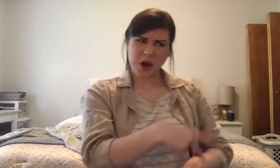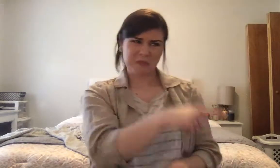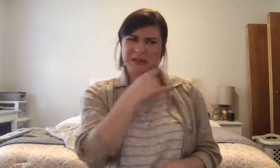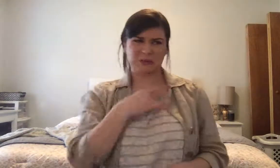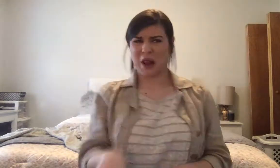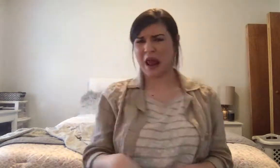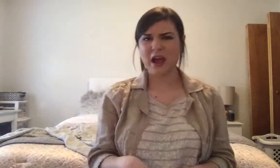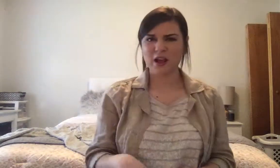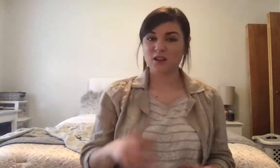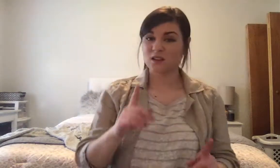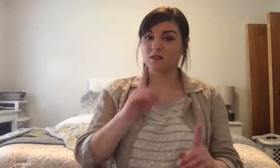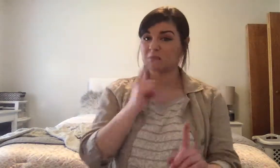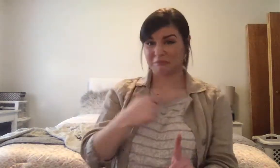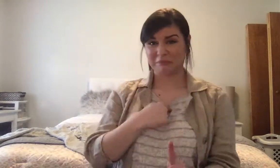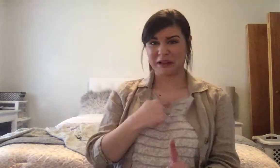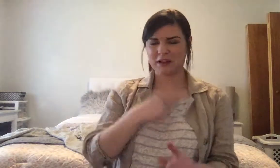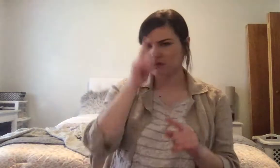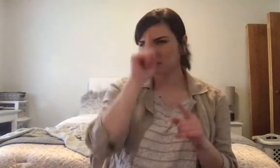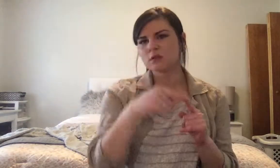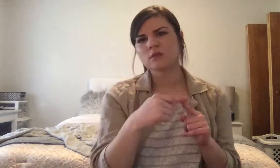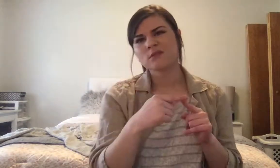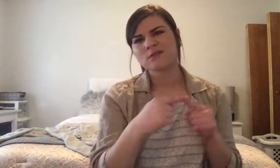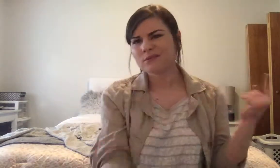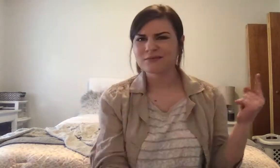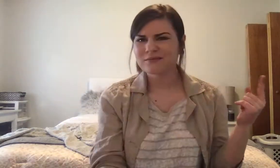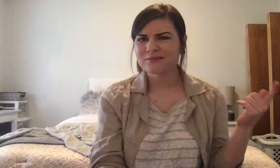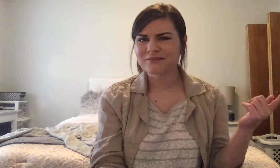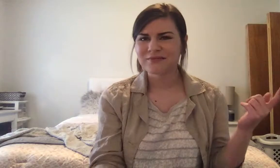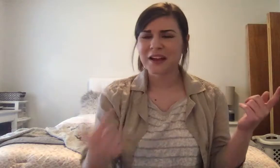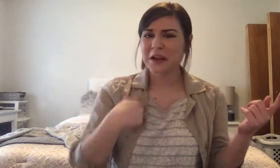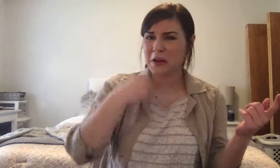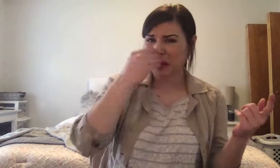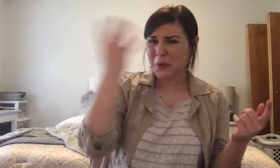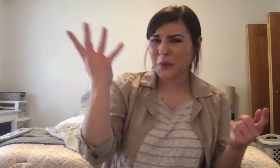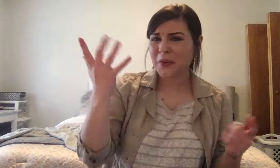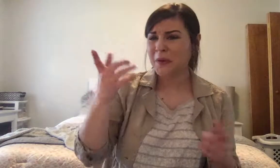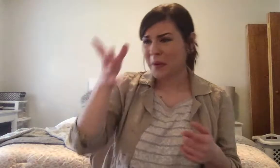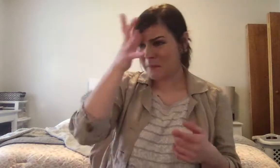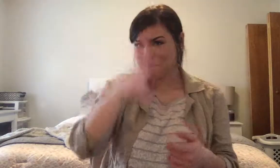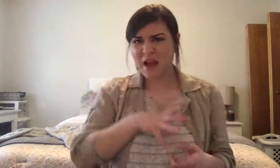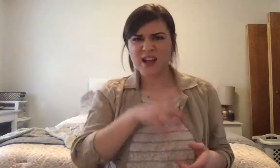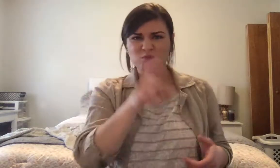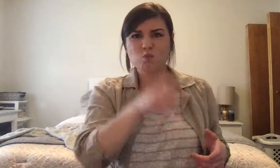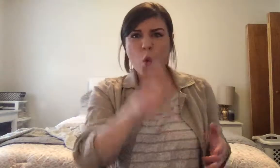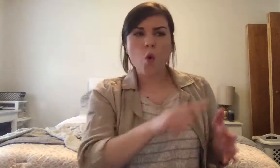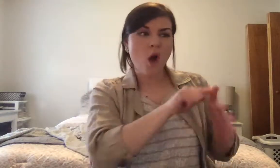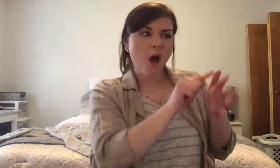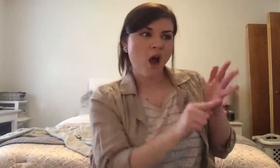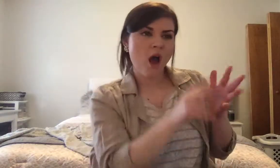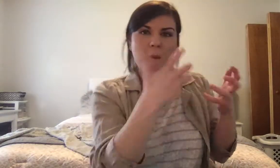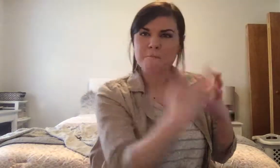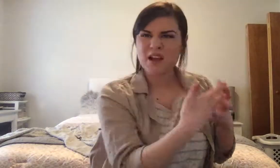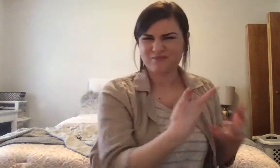me, I disagree with those. I don't care about what a man's supposed to do or what a woman's supposed to do, or if